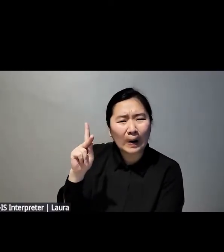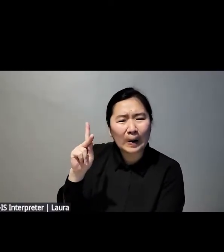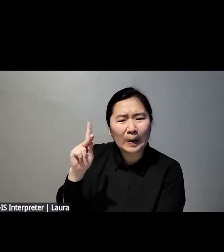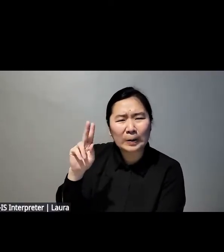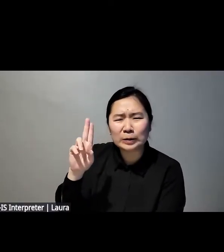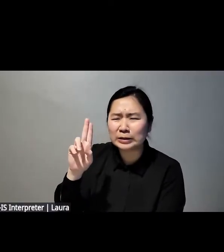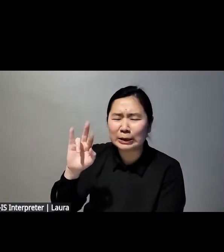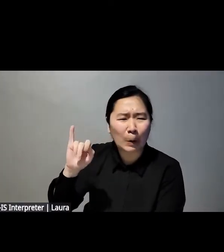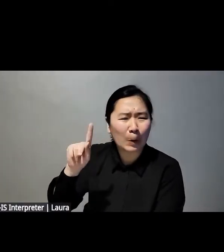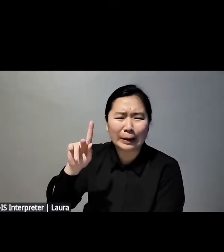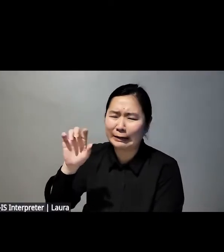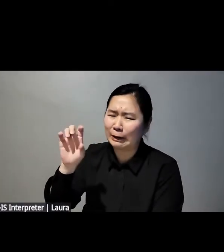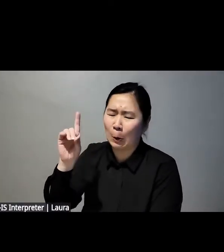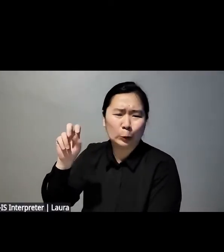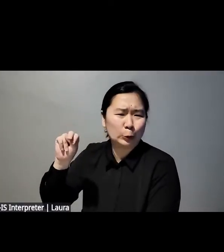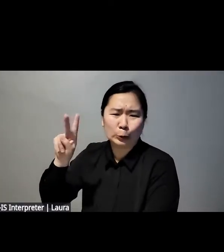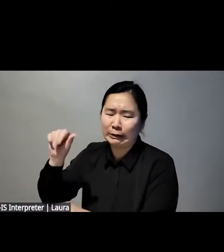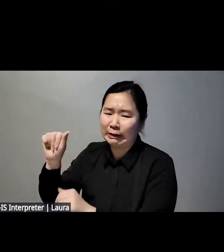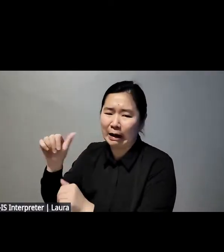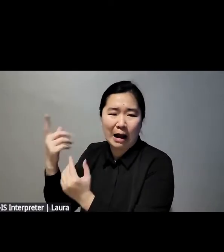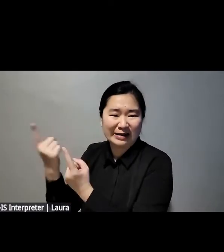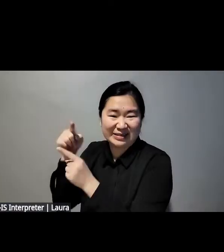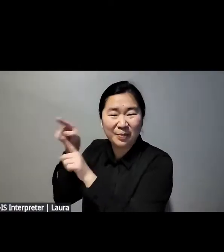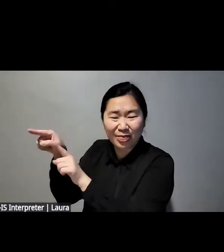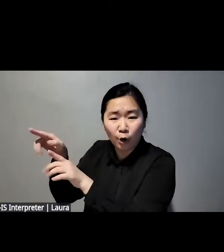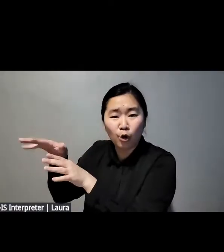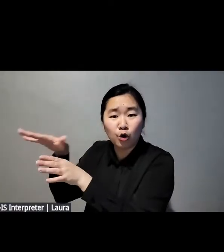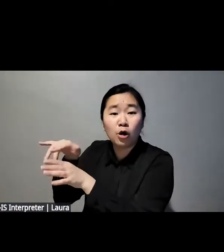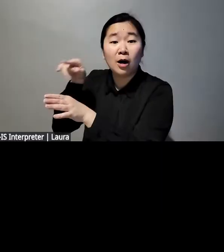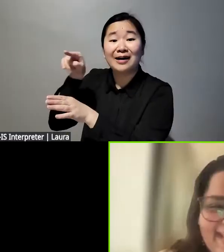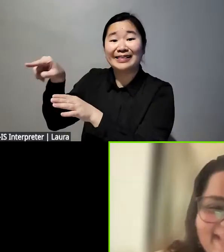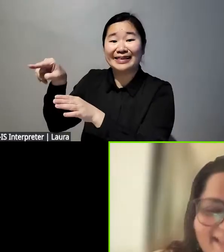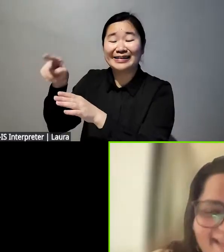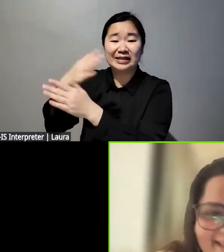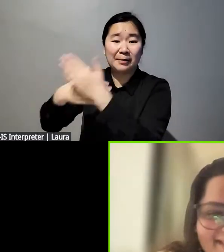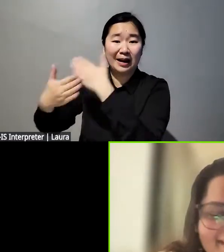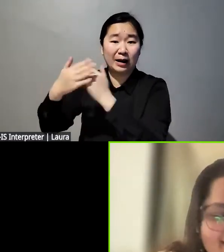Gayatri, I pass back to you for the trickier question, maybe?